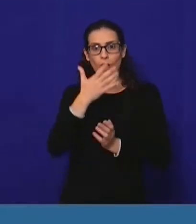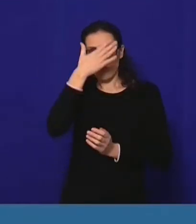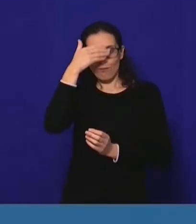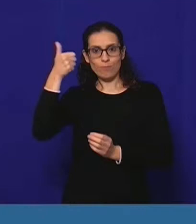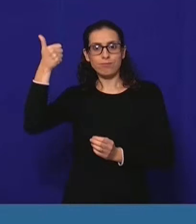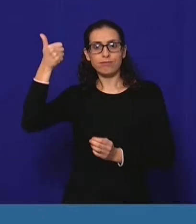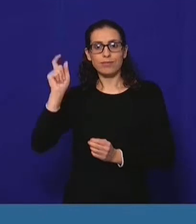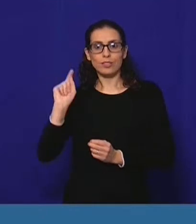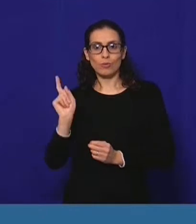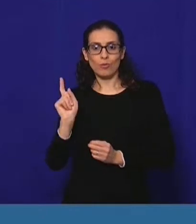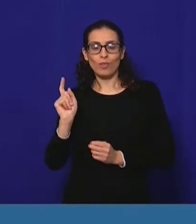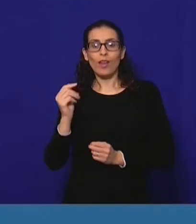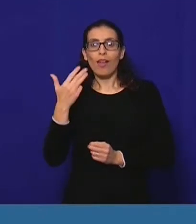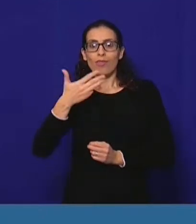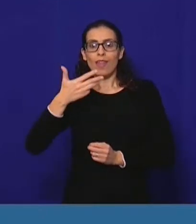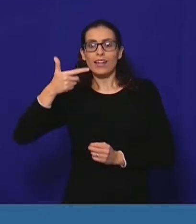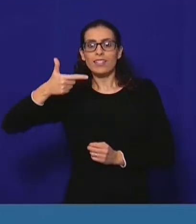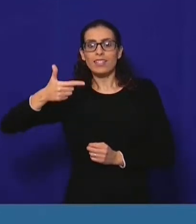persons is